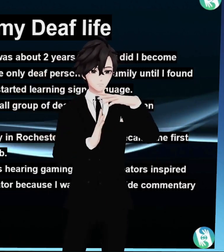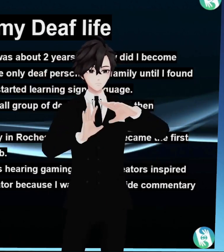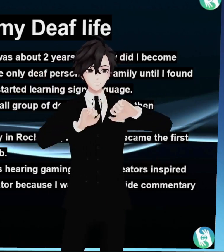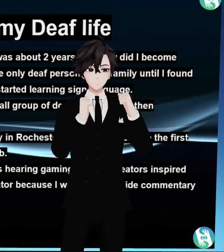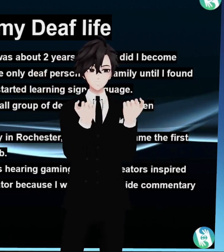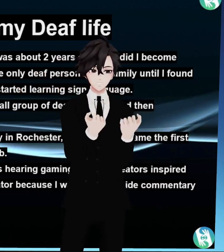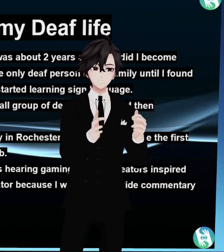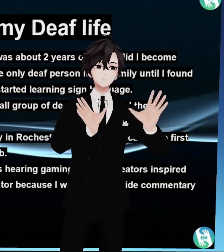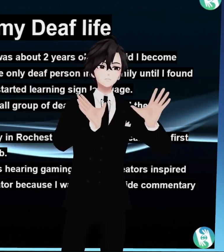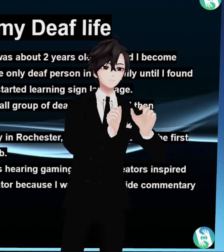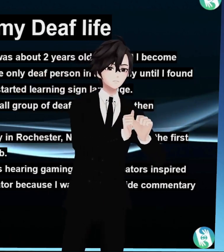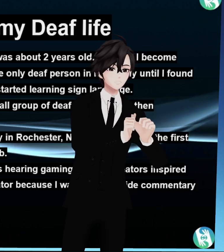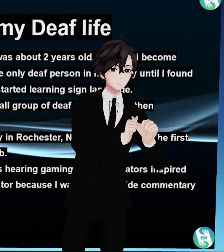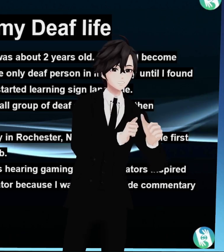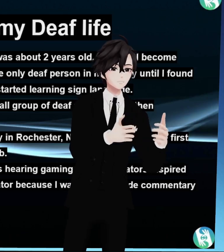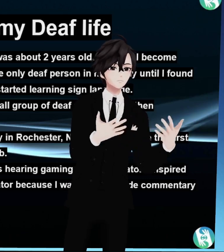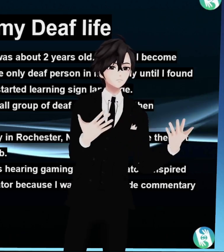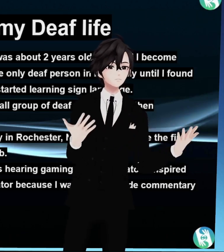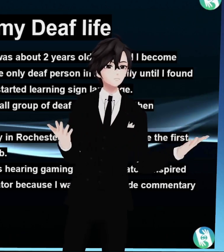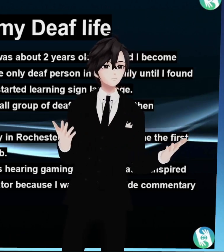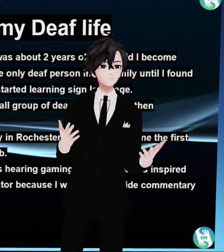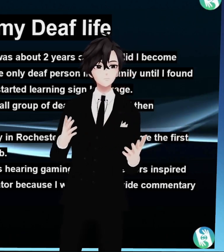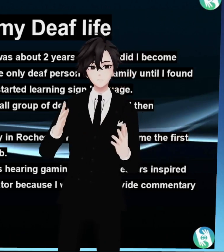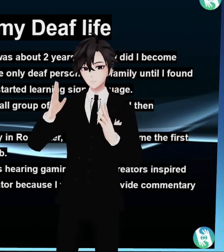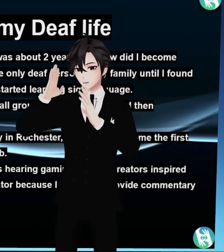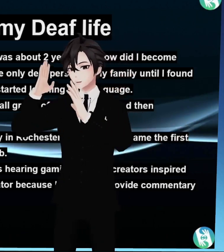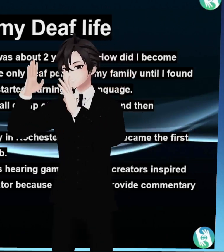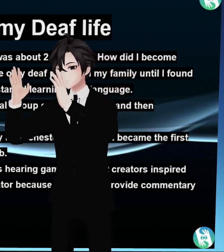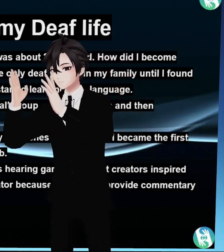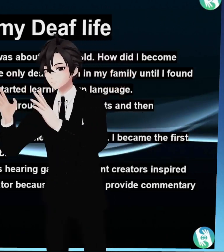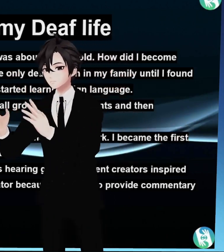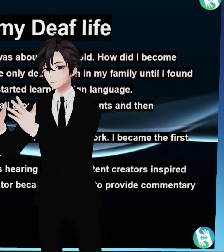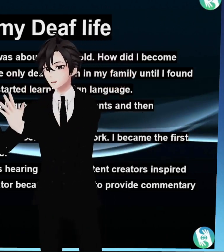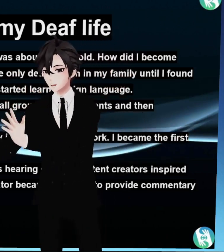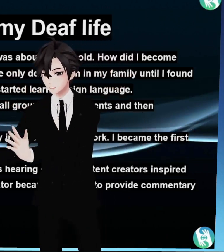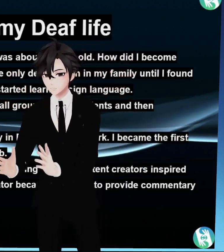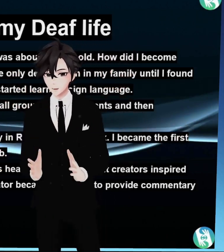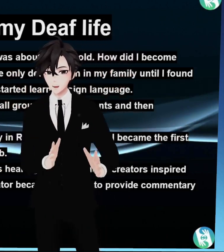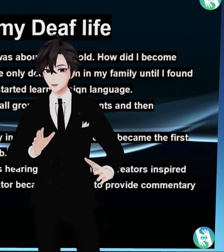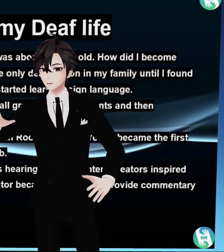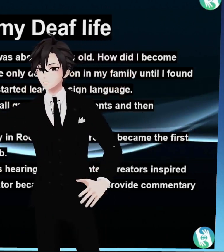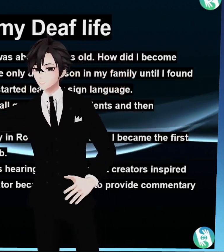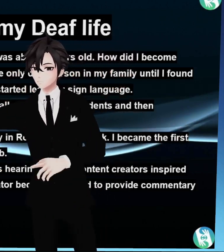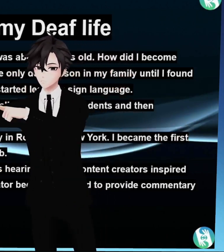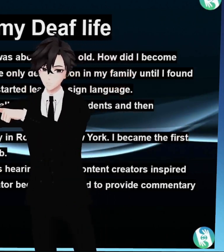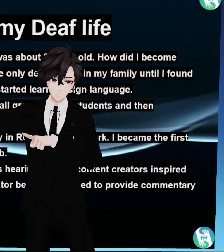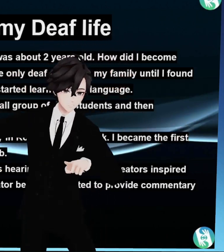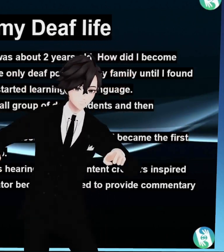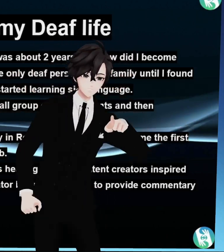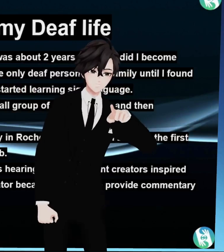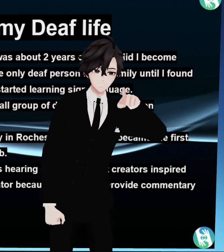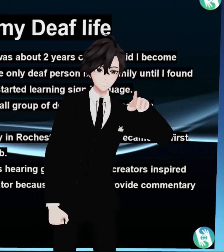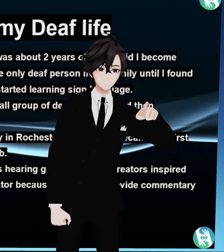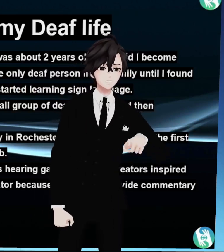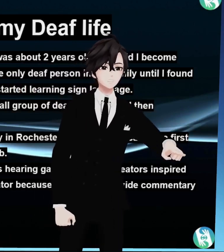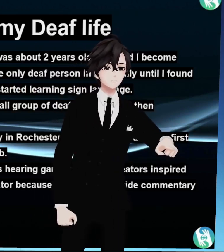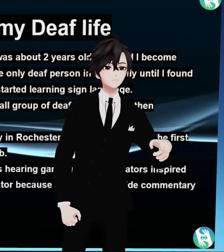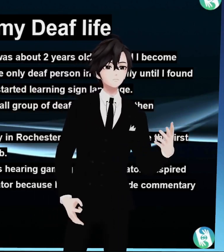And so with them having their hearing, we had to figure out our own ways to collaborate and come up with ways to be able to signify